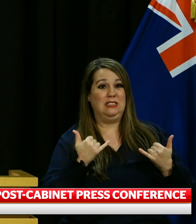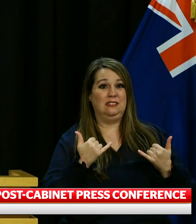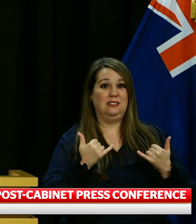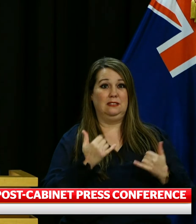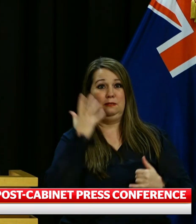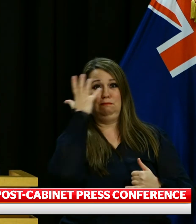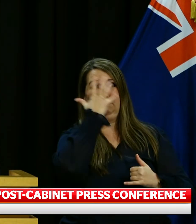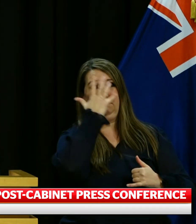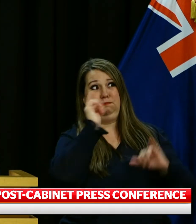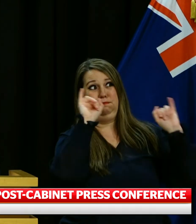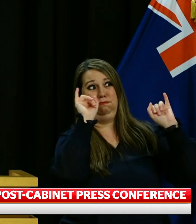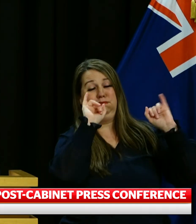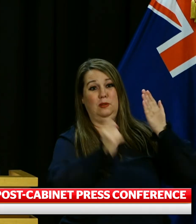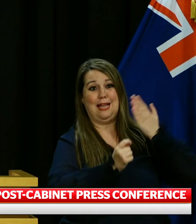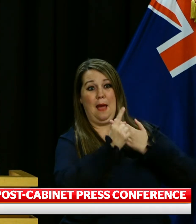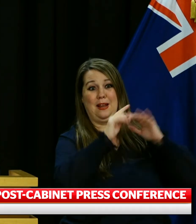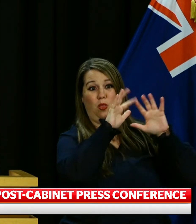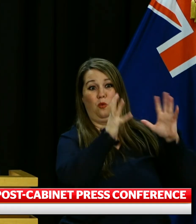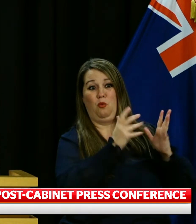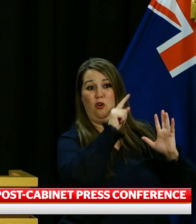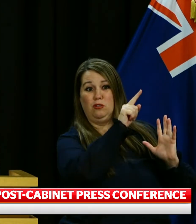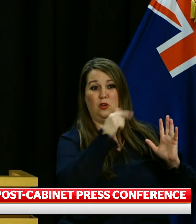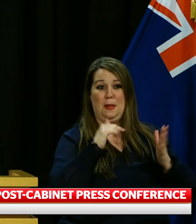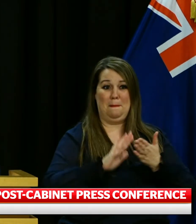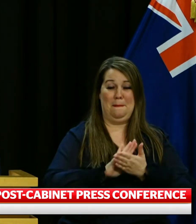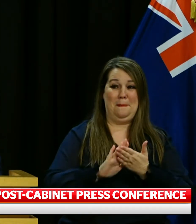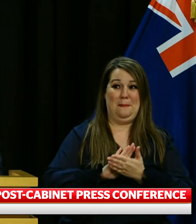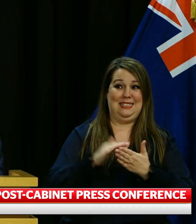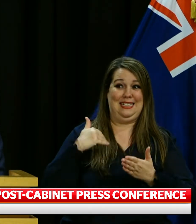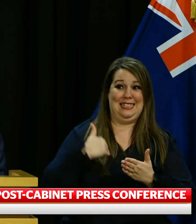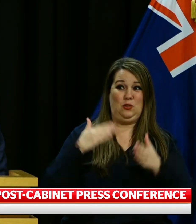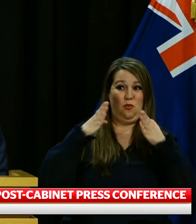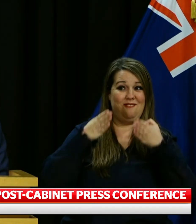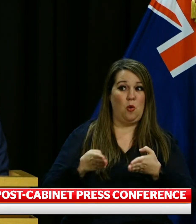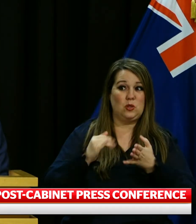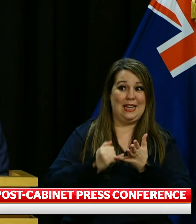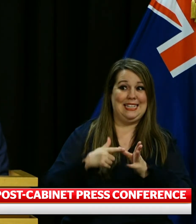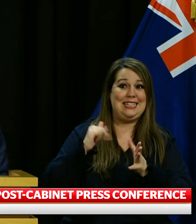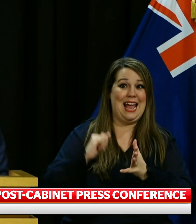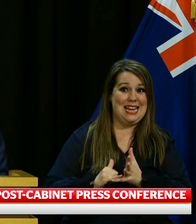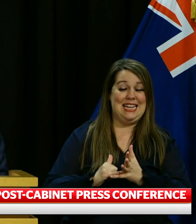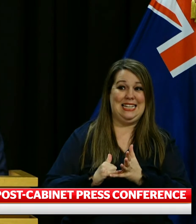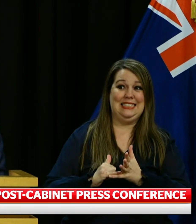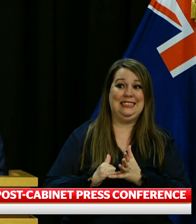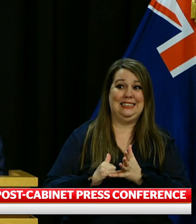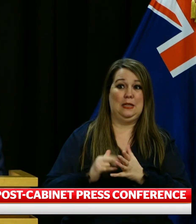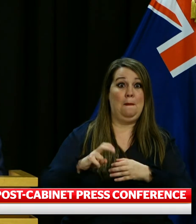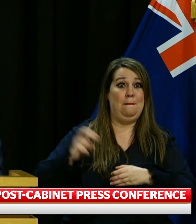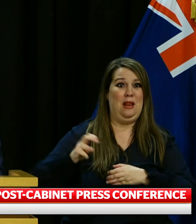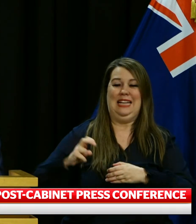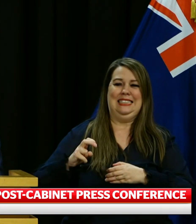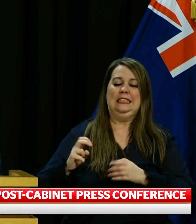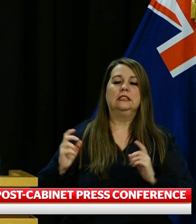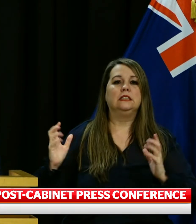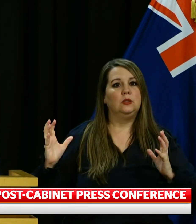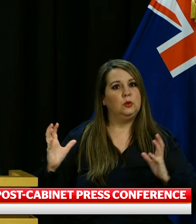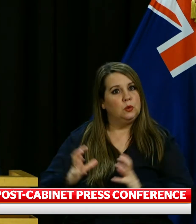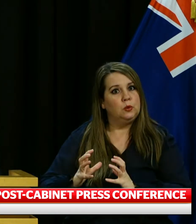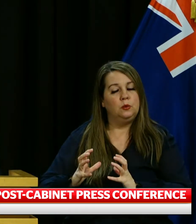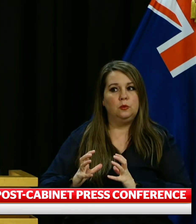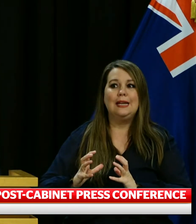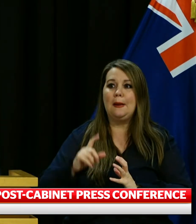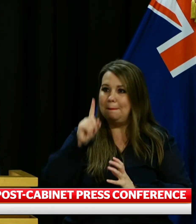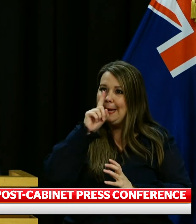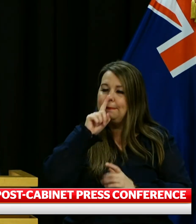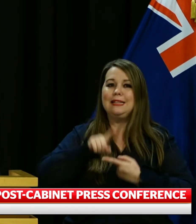for transparency regarding attrition in the SAS? Information about the SAS has never routinely been publicly